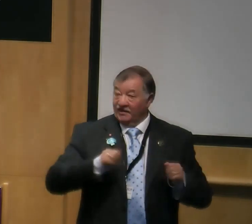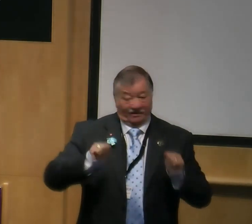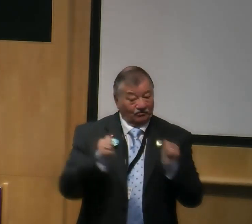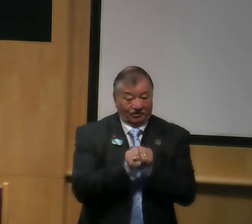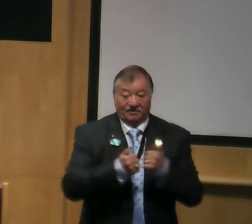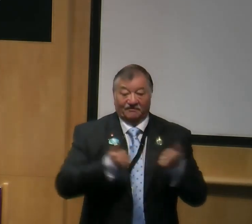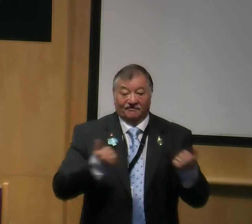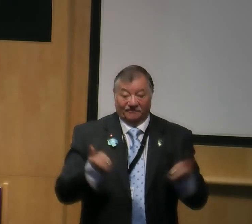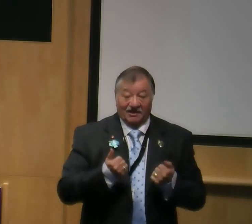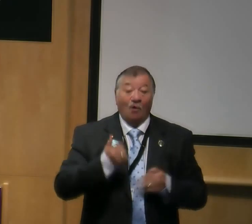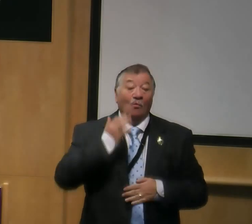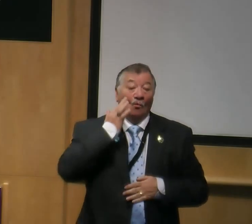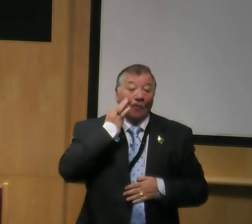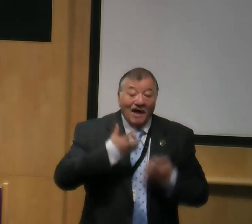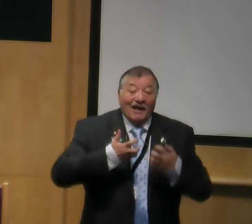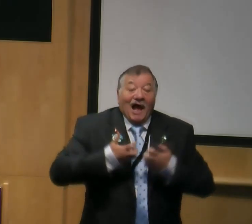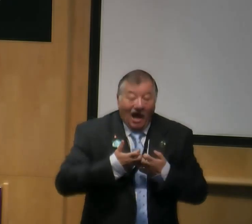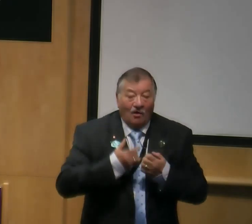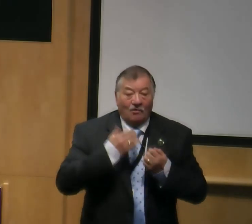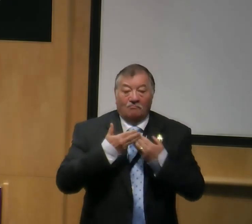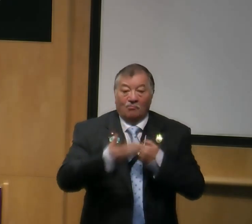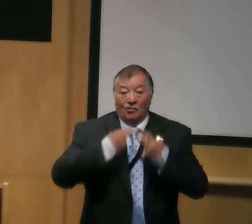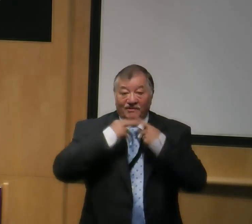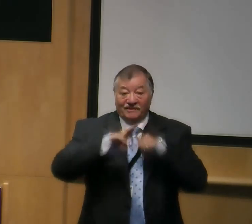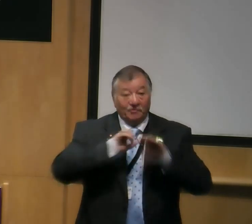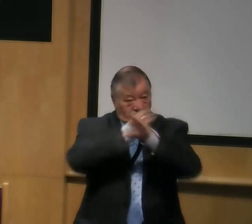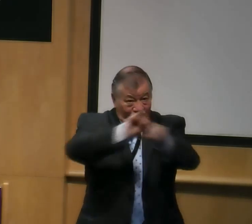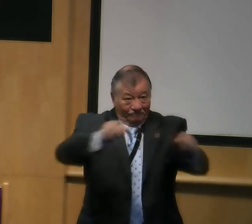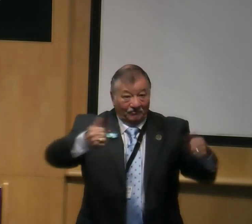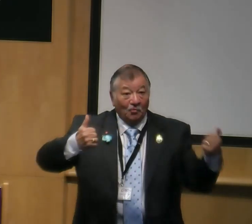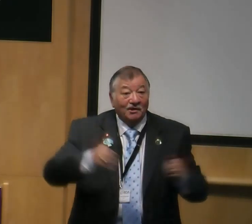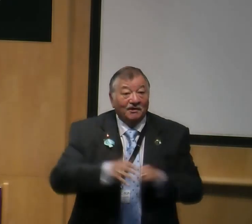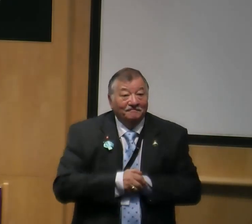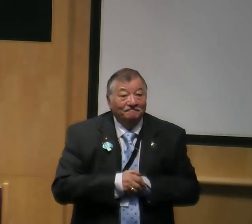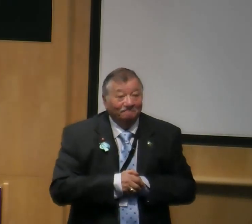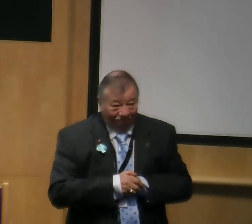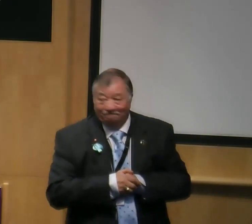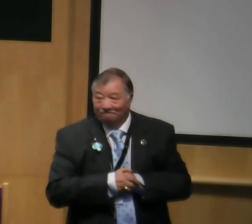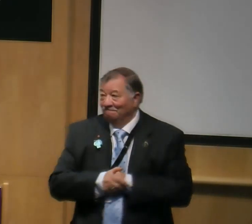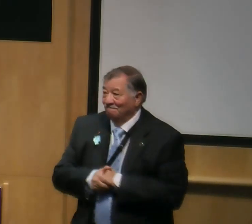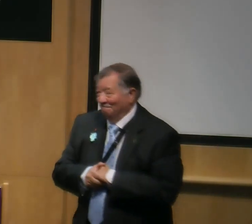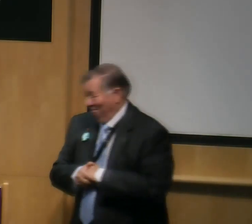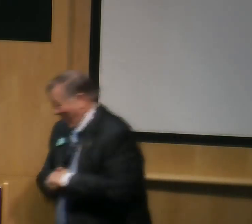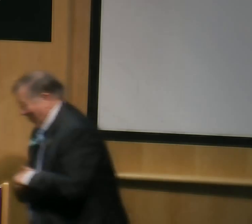be able to instill this project in three different regions, but I will explain the detail of that this afternoon.